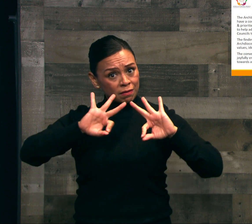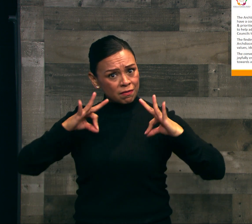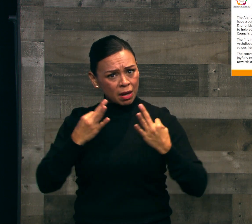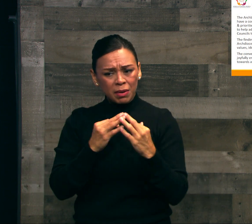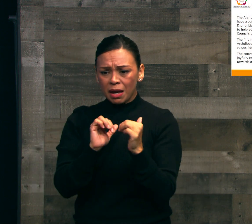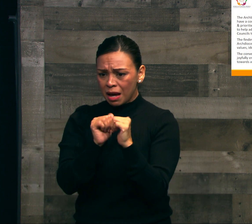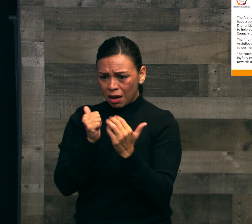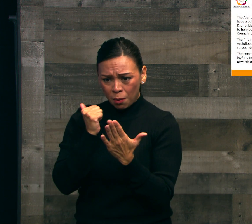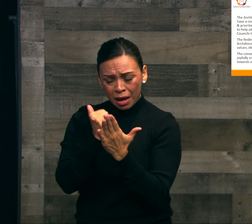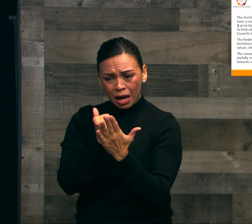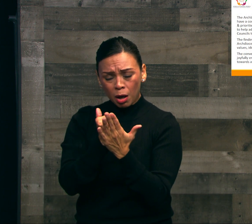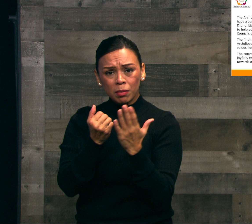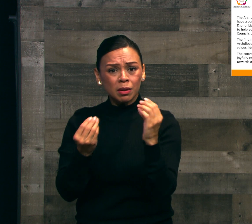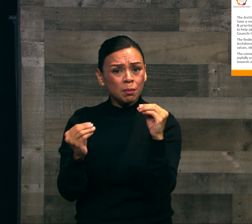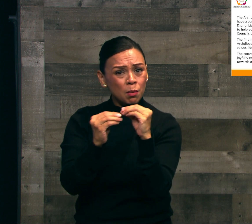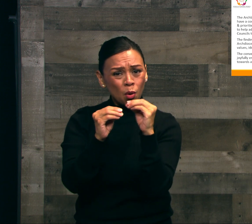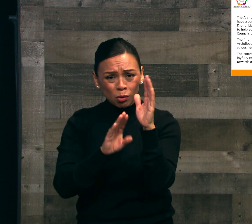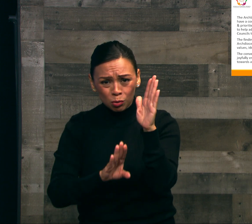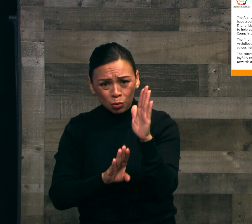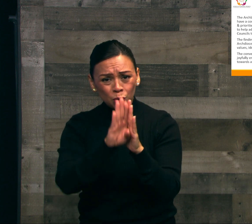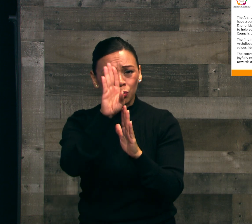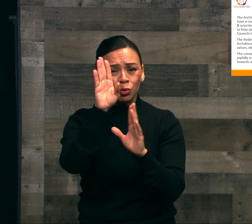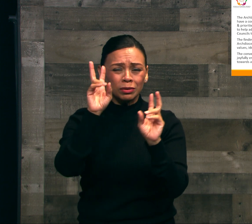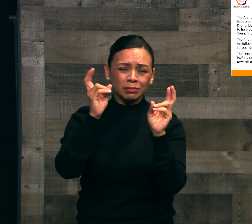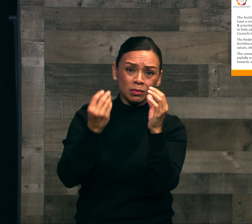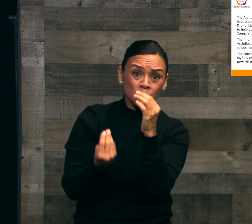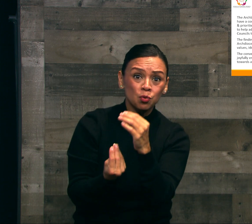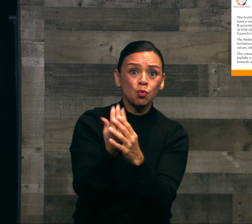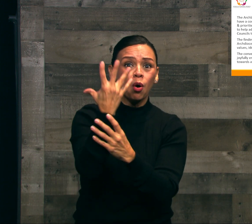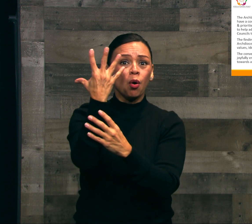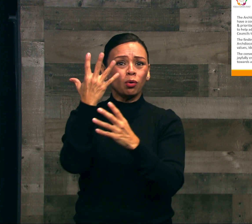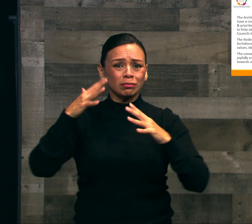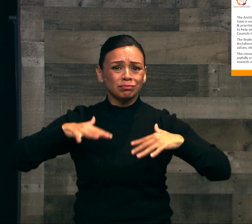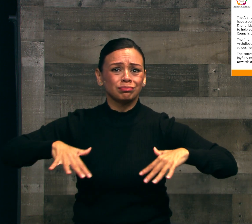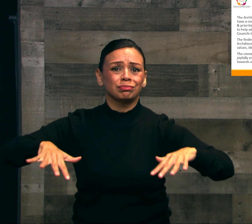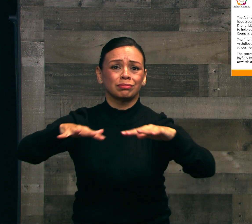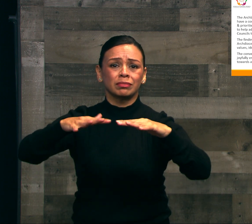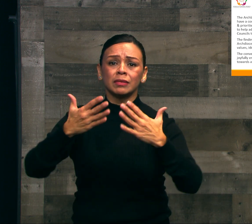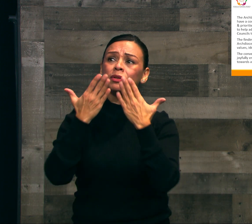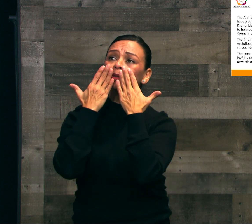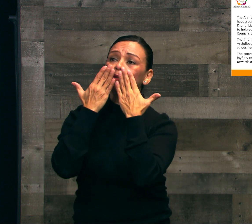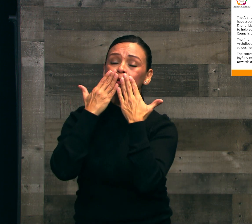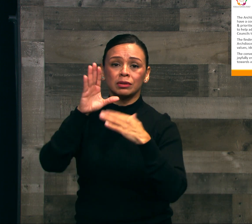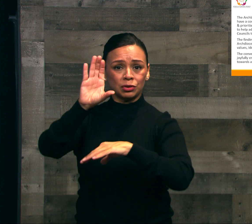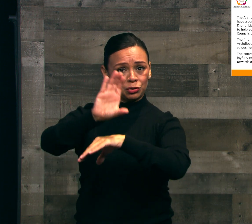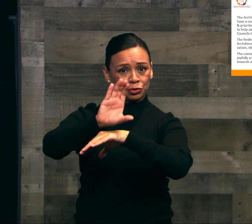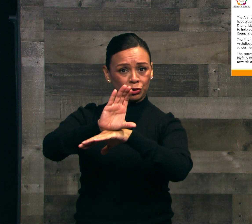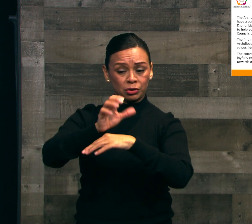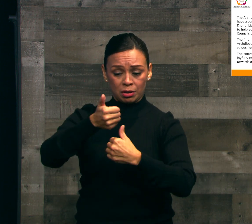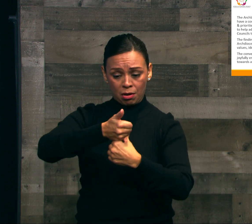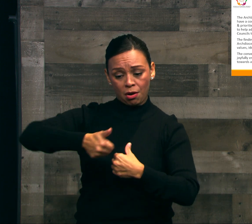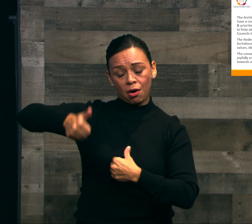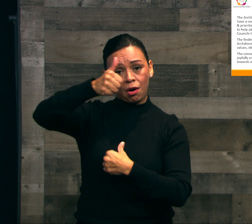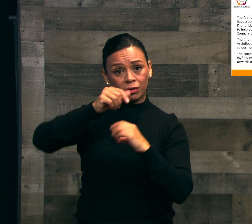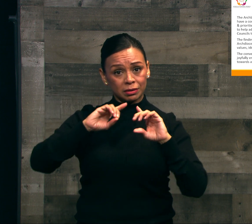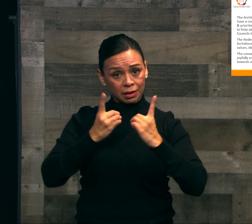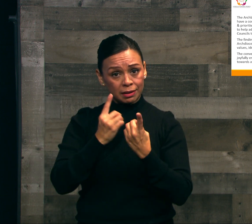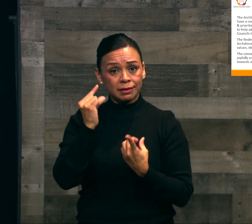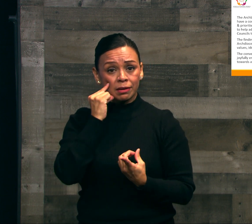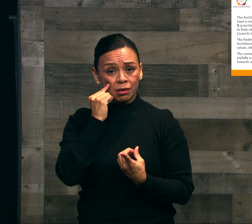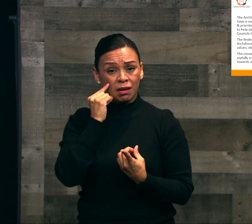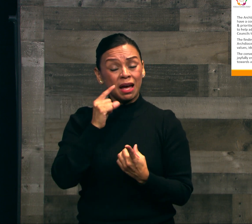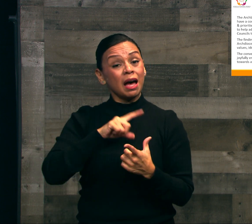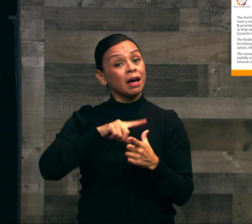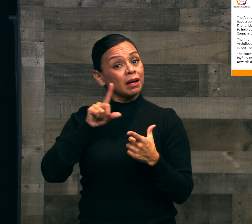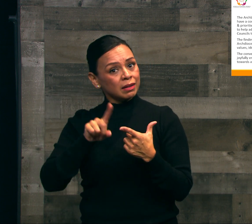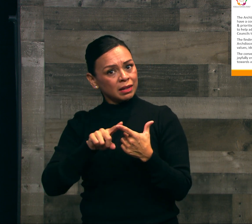about what they can do to contribute to the growth of and the goodness of the church and the Archdiocese